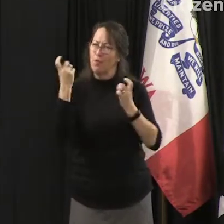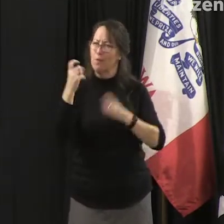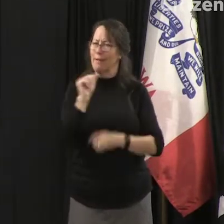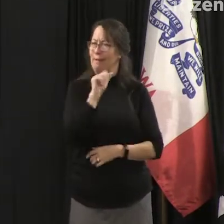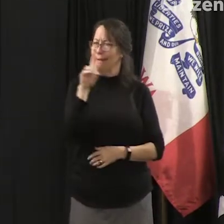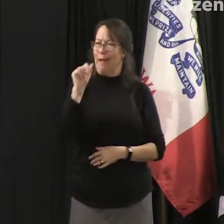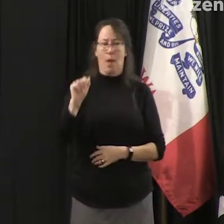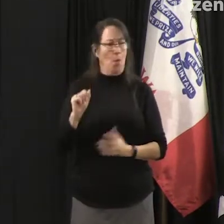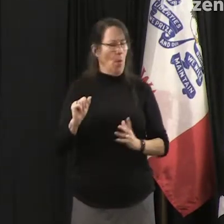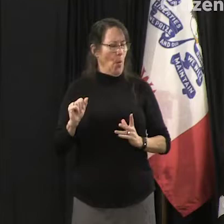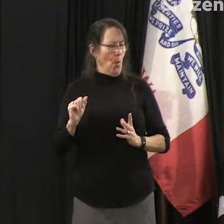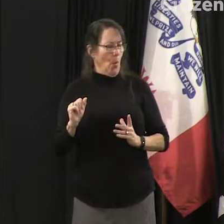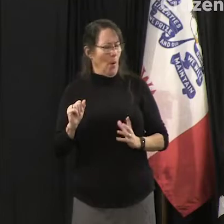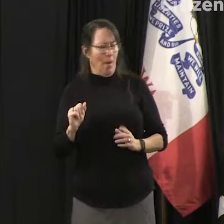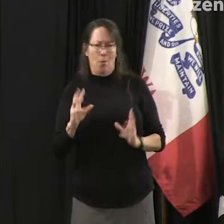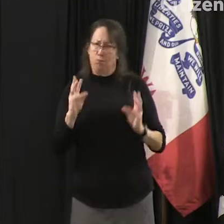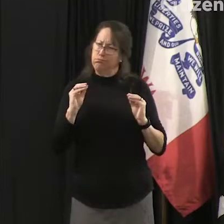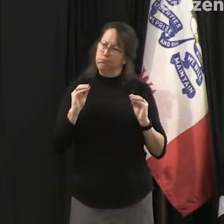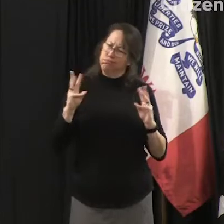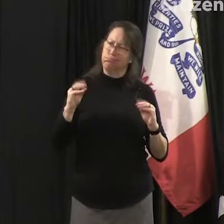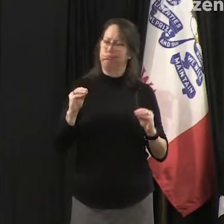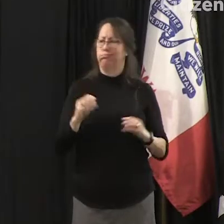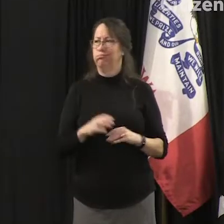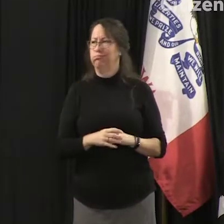Act, huh? 30 years.